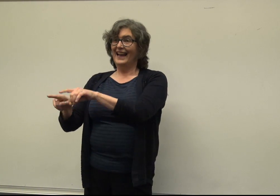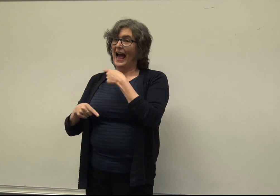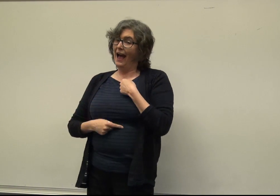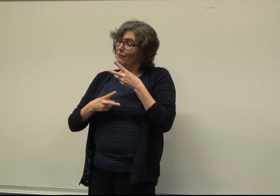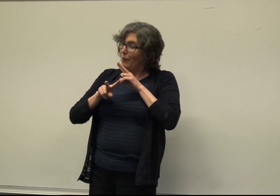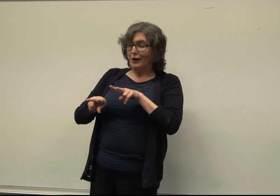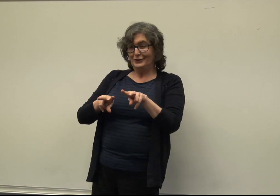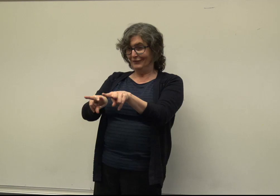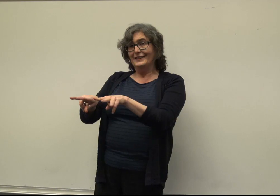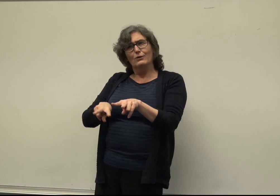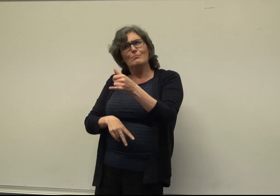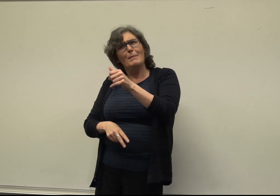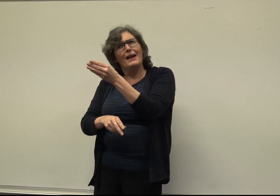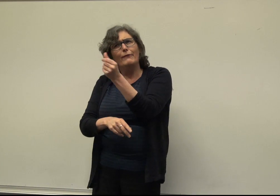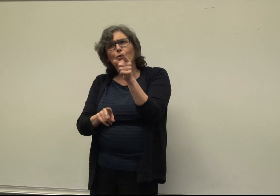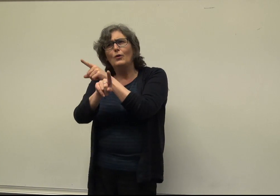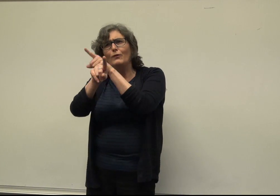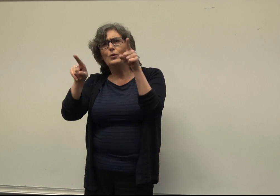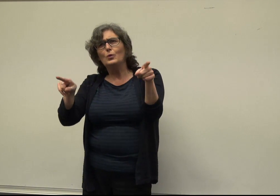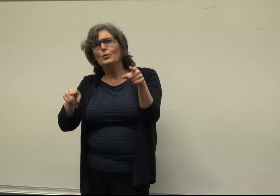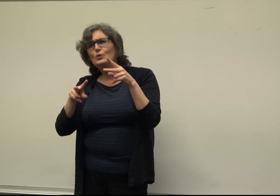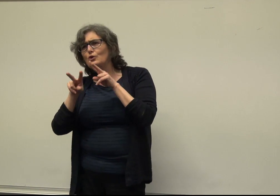of this when Gladys came last year.